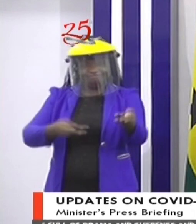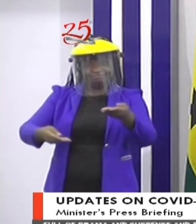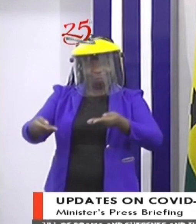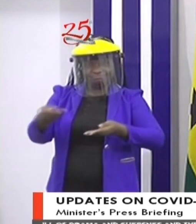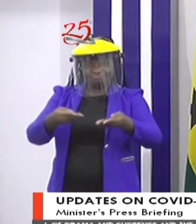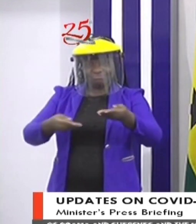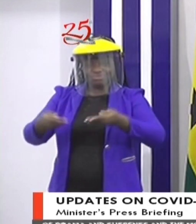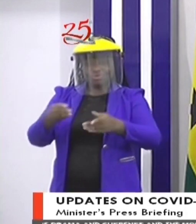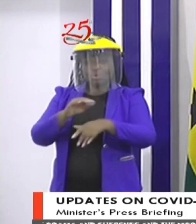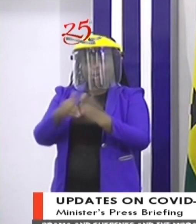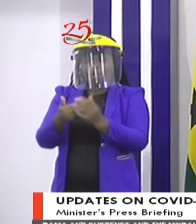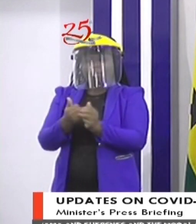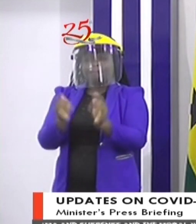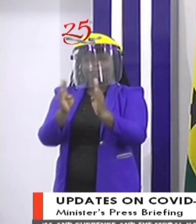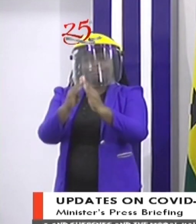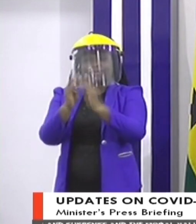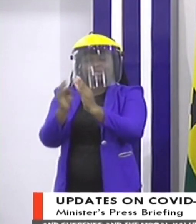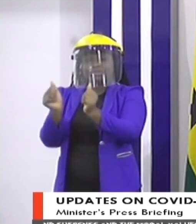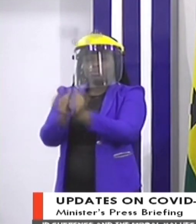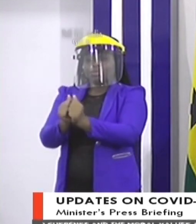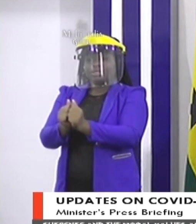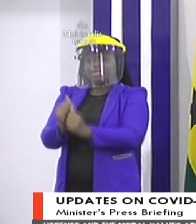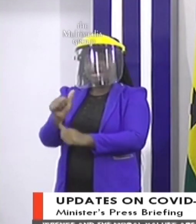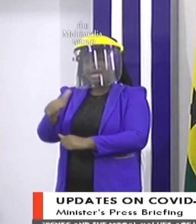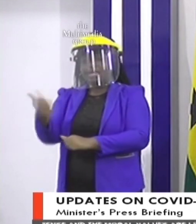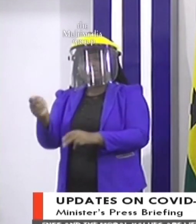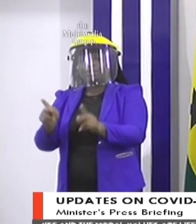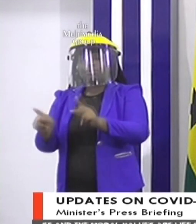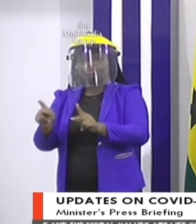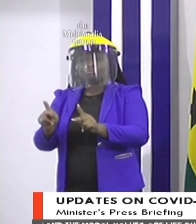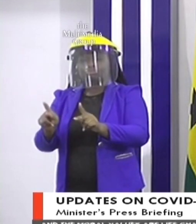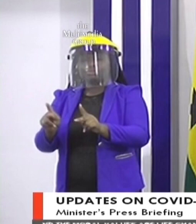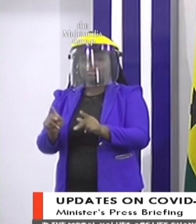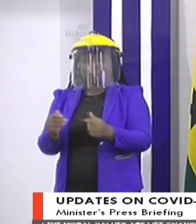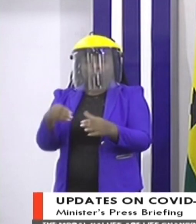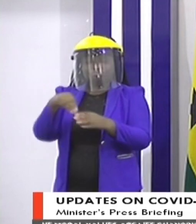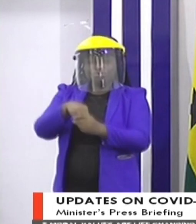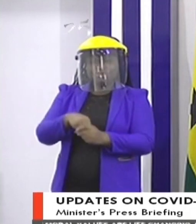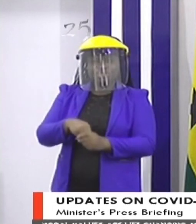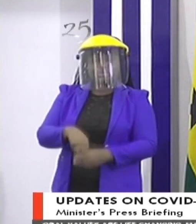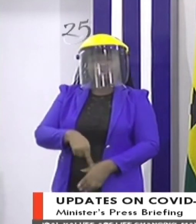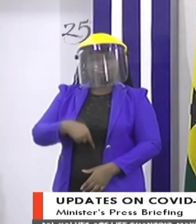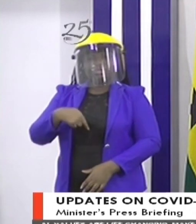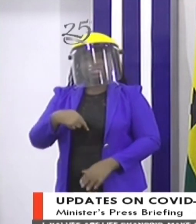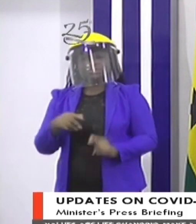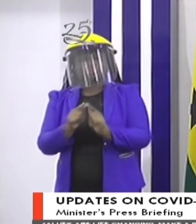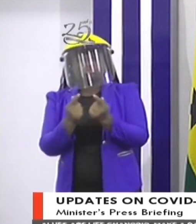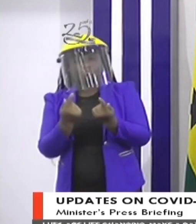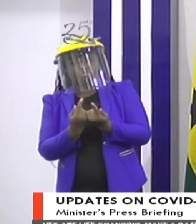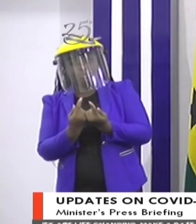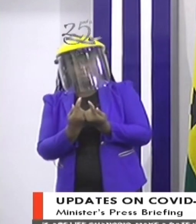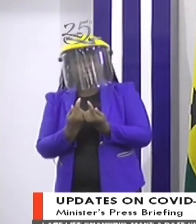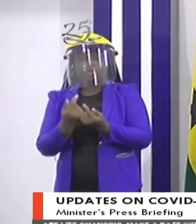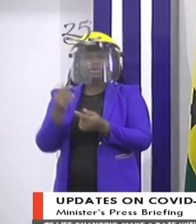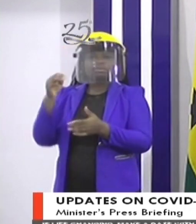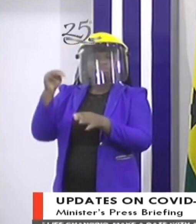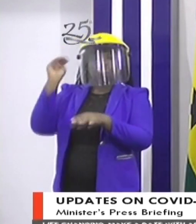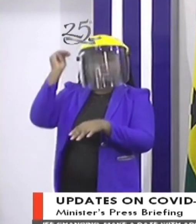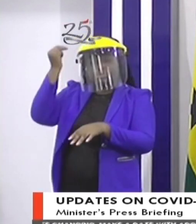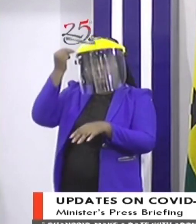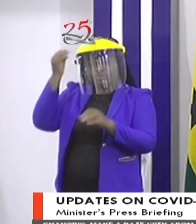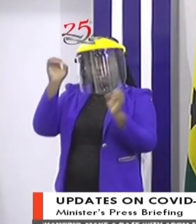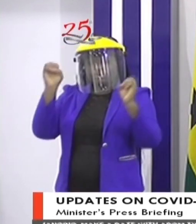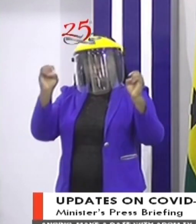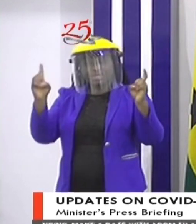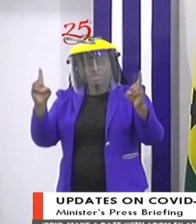all major stakeholders, including religious organizations, Ministry of Education, Ghana Football Association, and